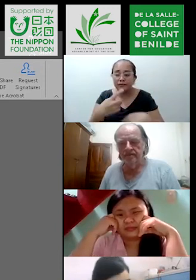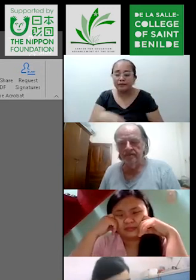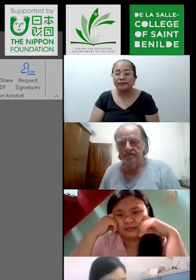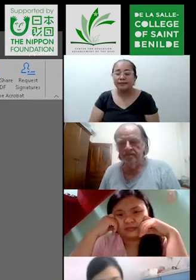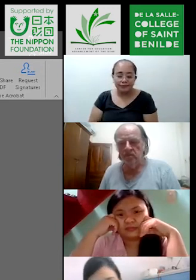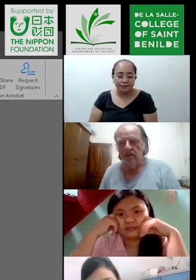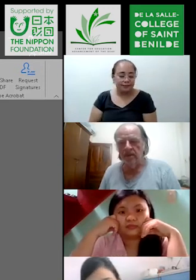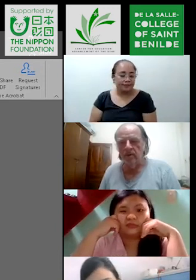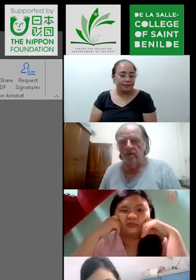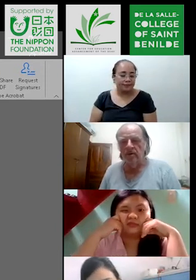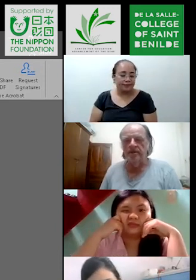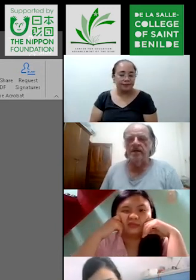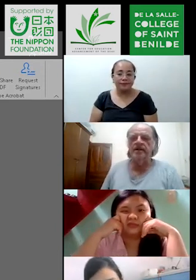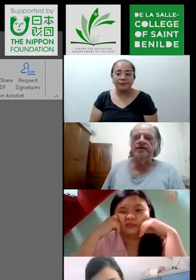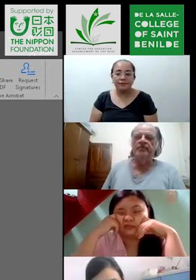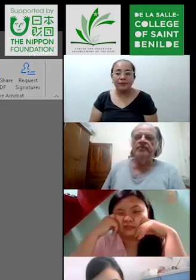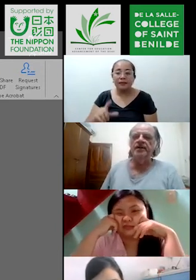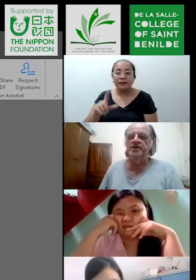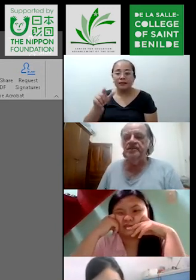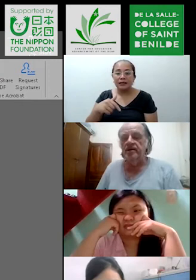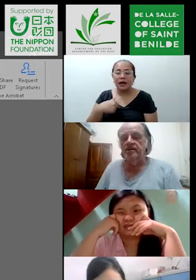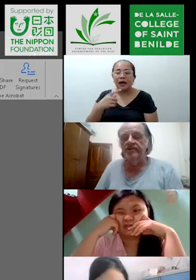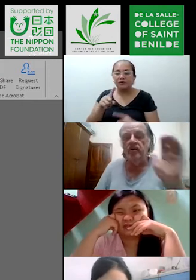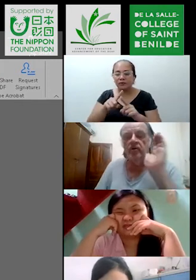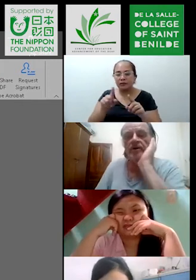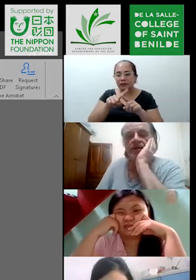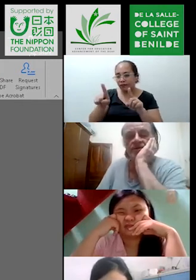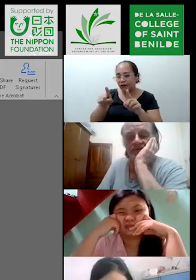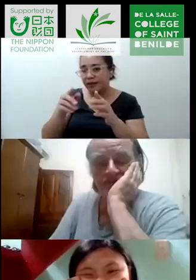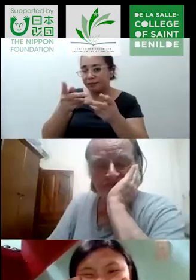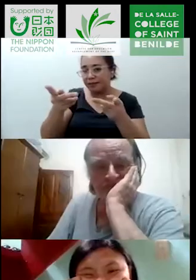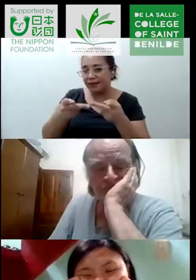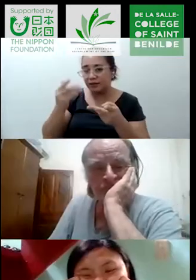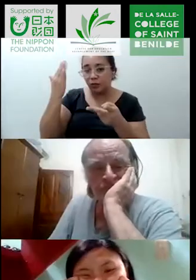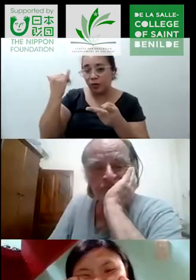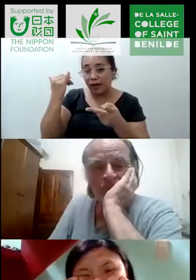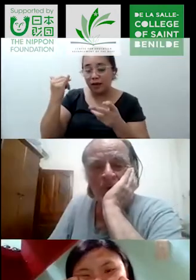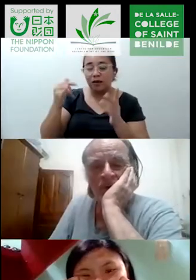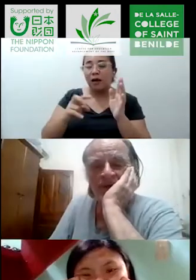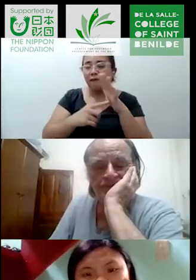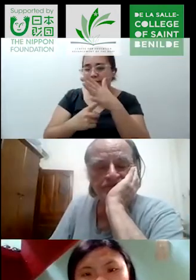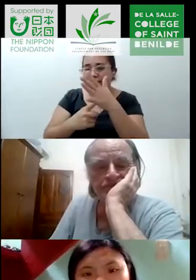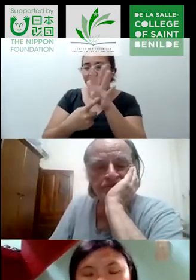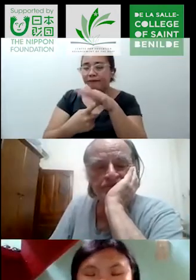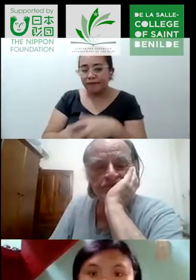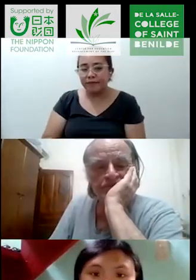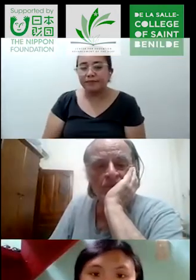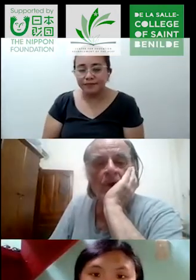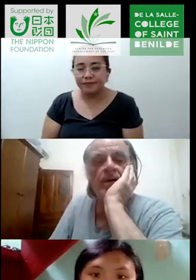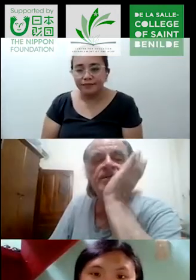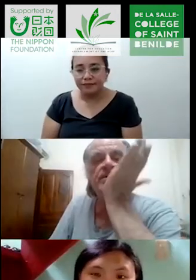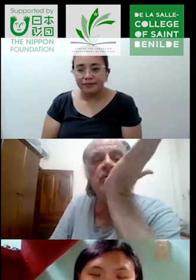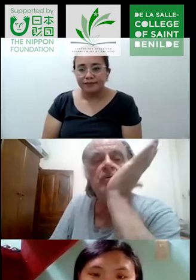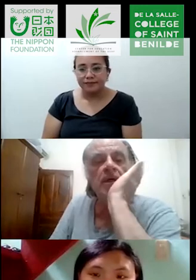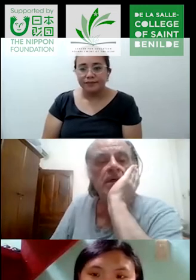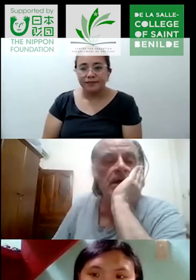Yes, sir. And they will occur in slightly different places because of the orientation. Okay. All